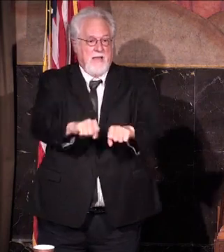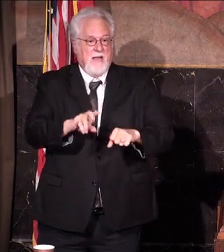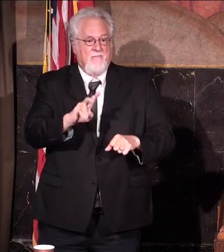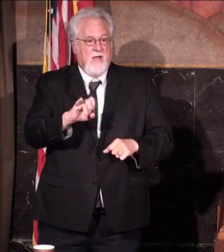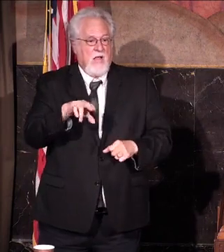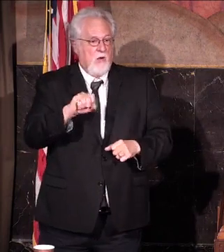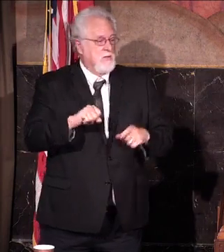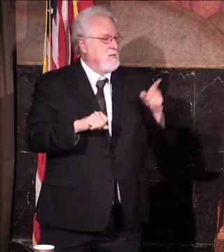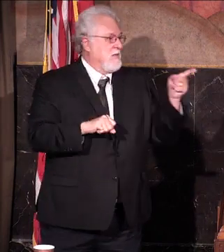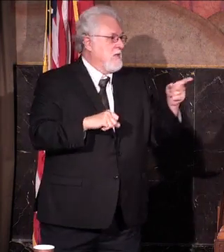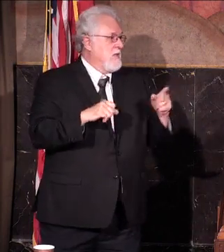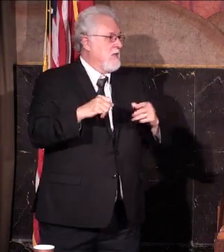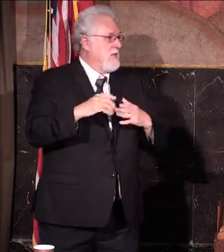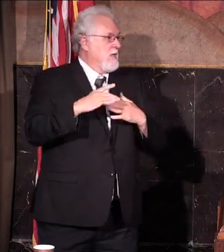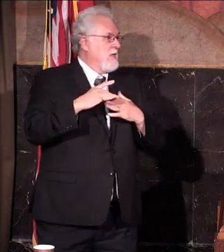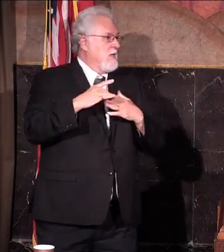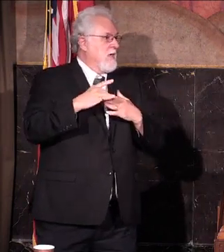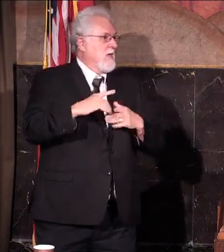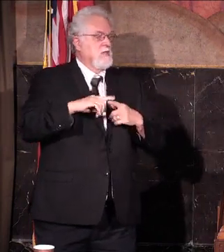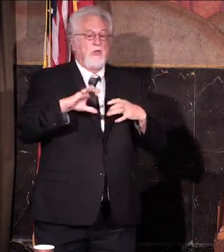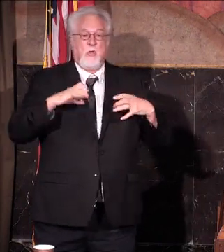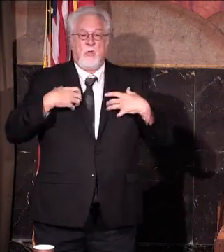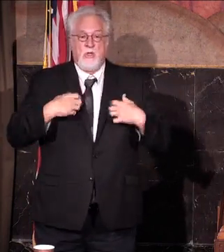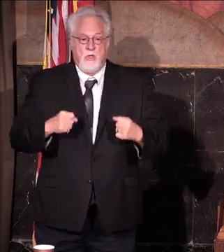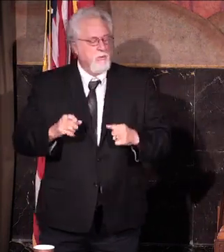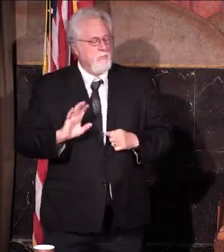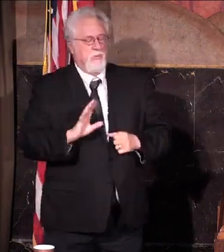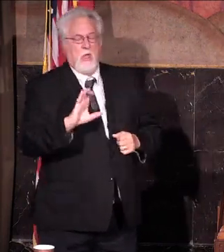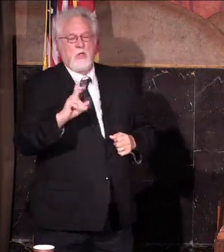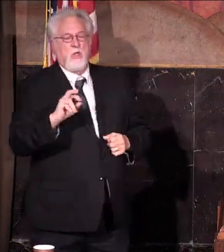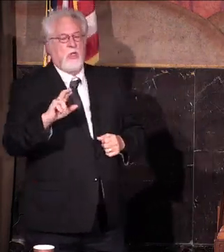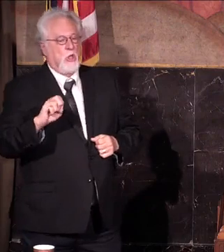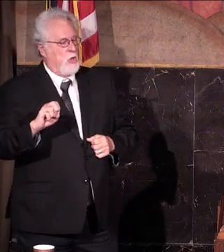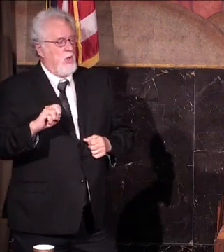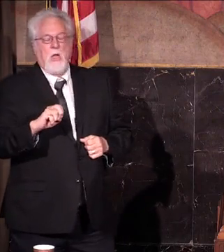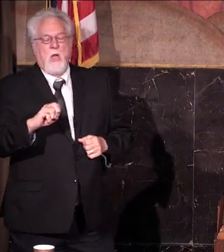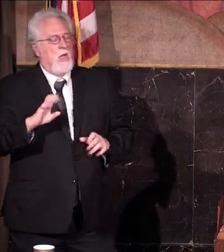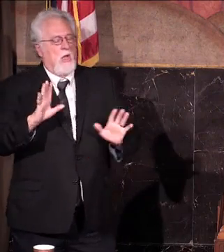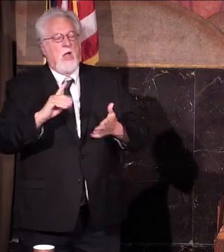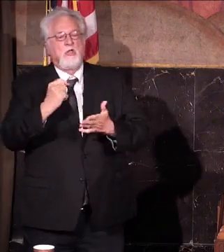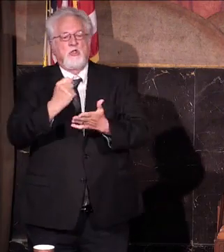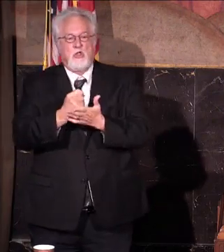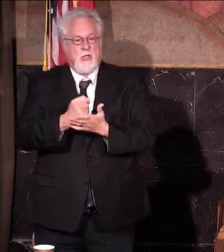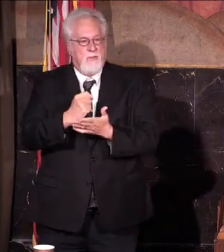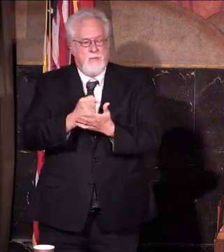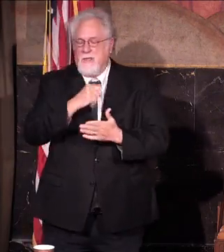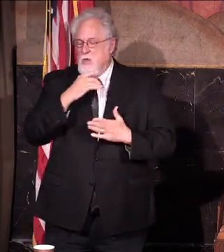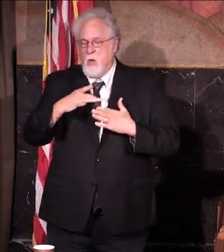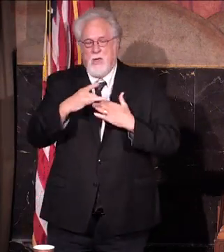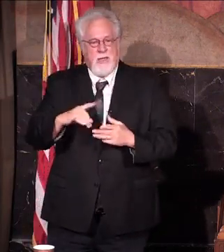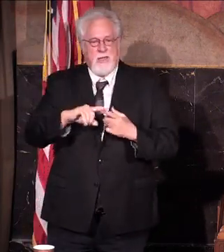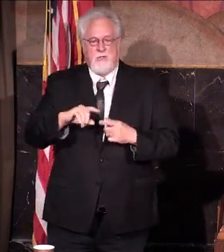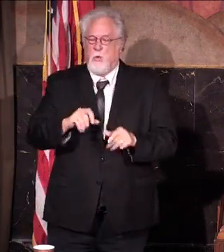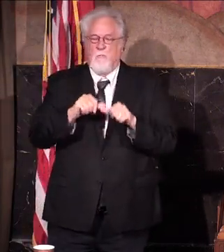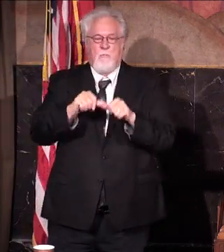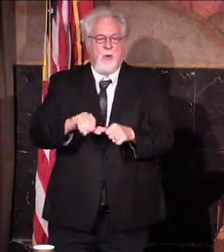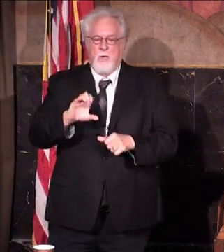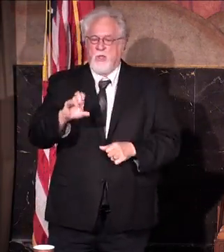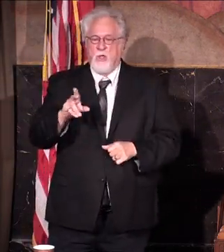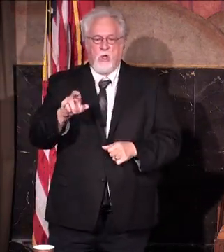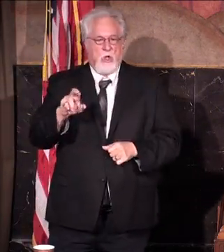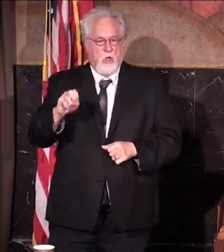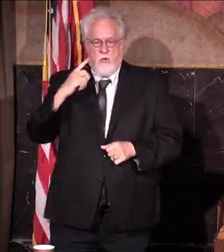that leads to, it's a cure? No, it leads to a treatment, and it doesn't lead to a permanent cure for